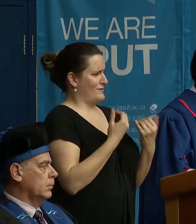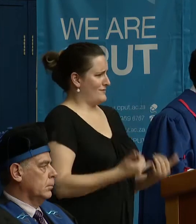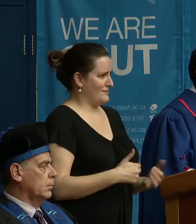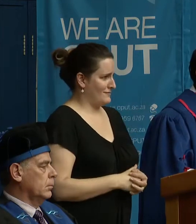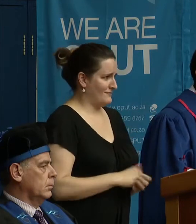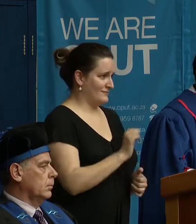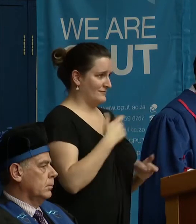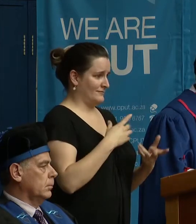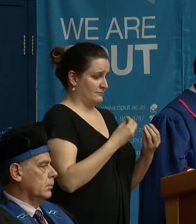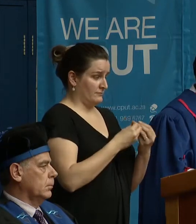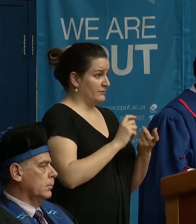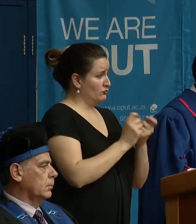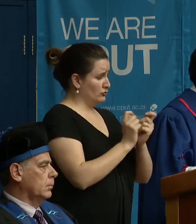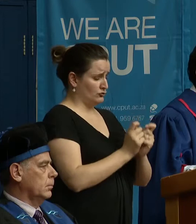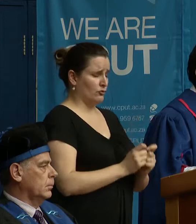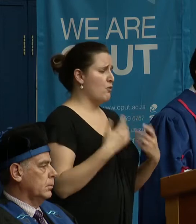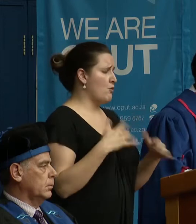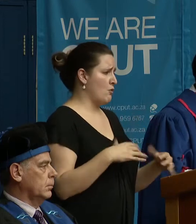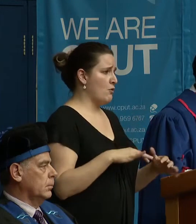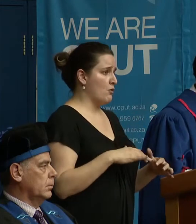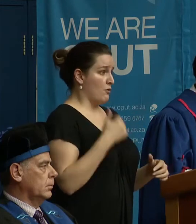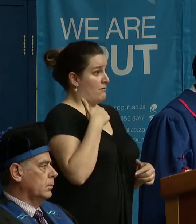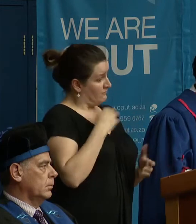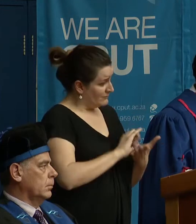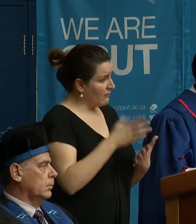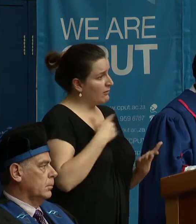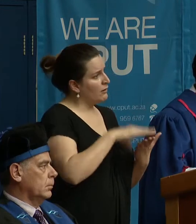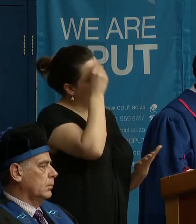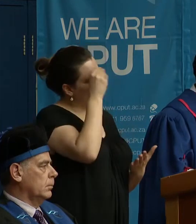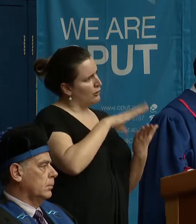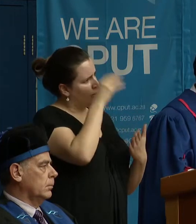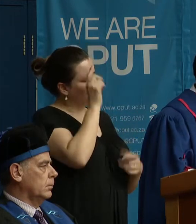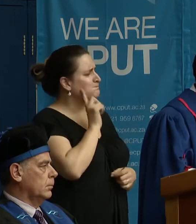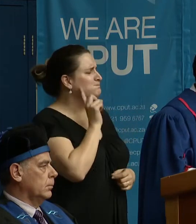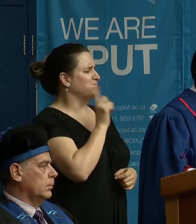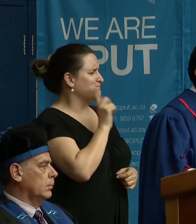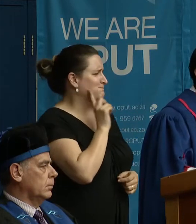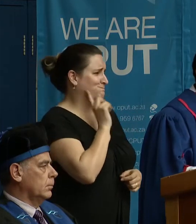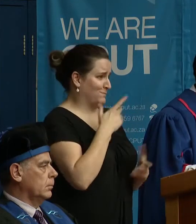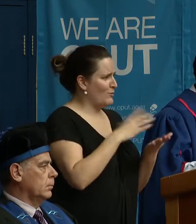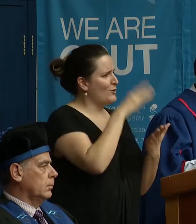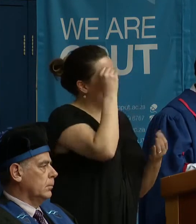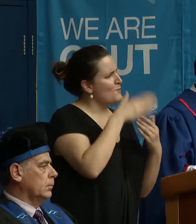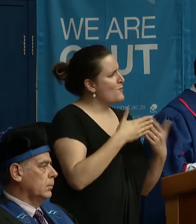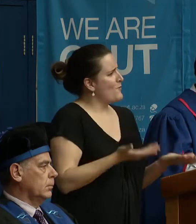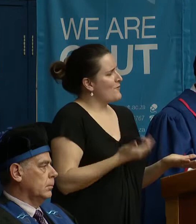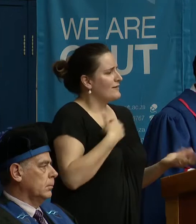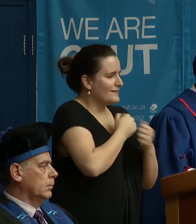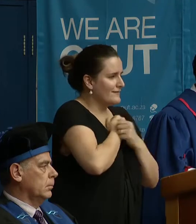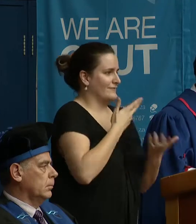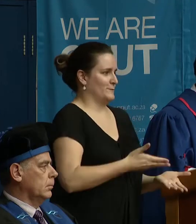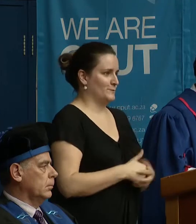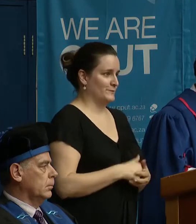are changing at such a rapid pace. I am still learning things on a daily basis, and I love it. We live in an exciting